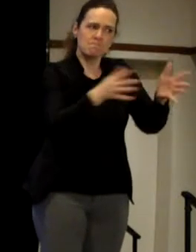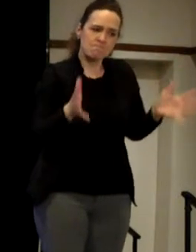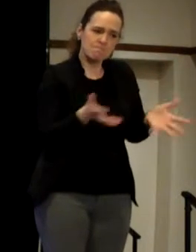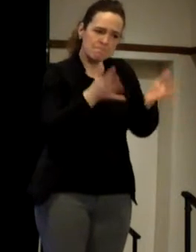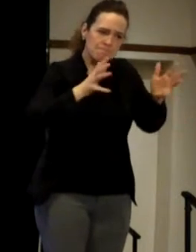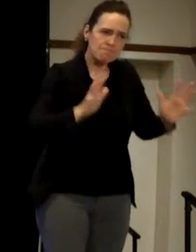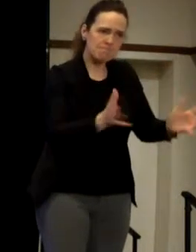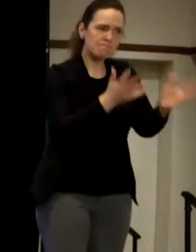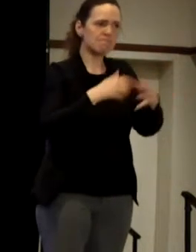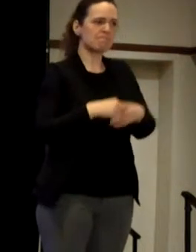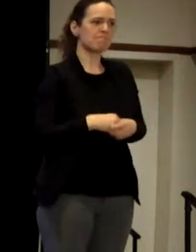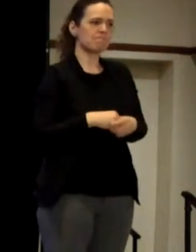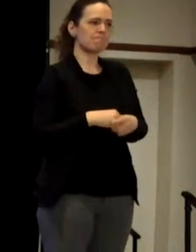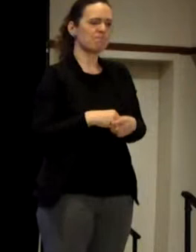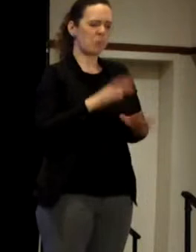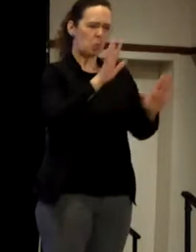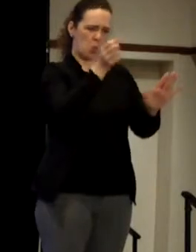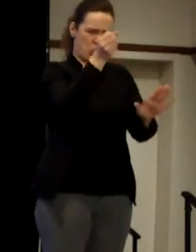here so I can read them better.